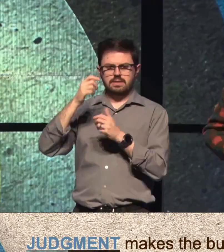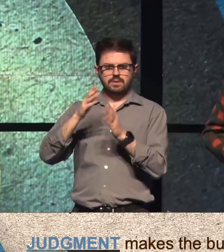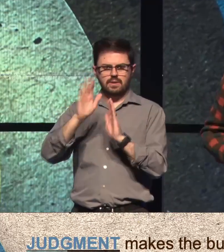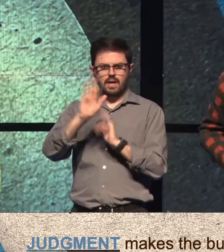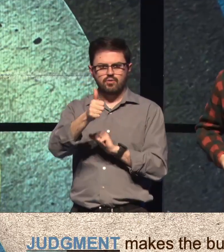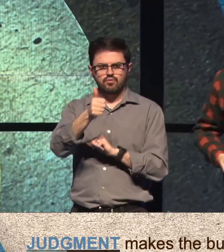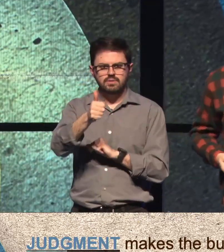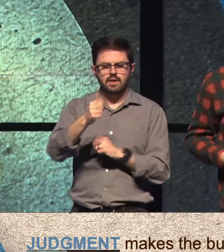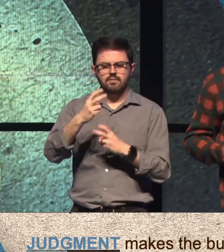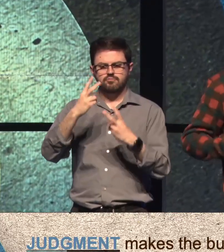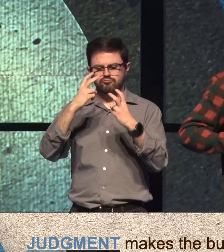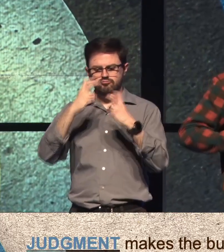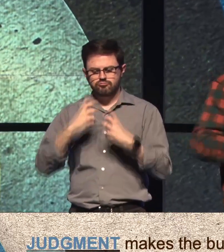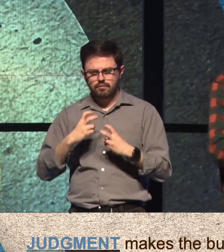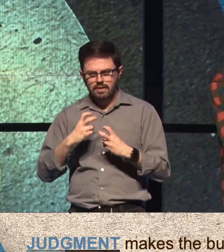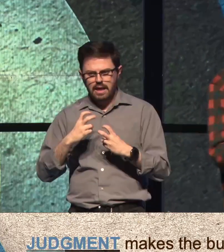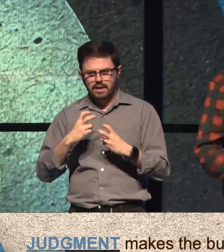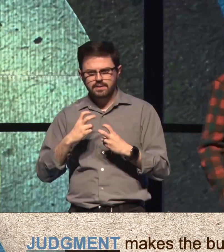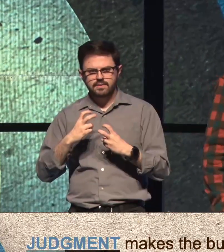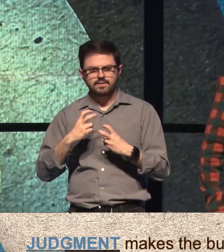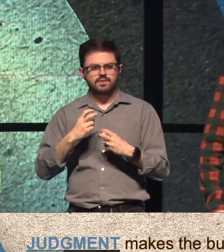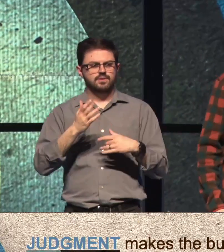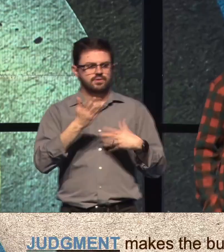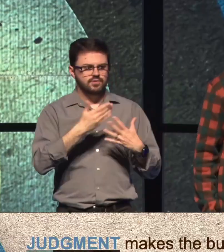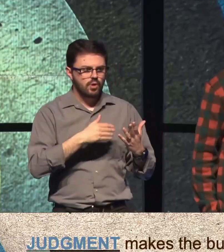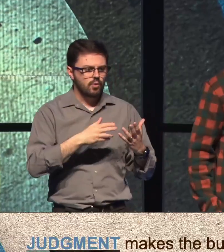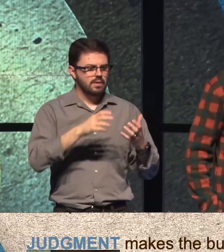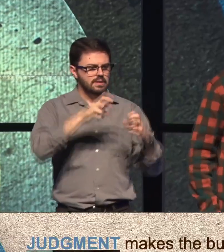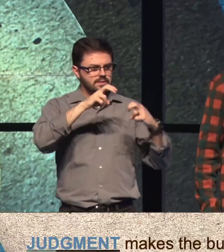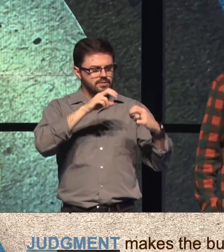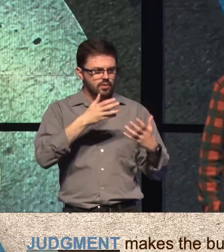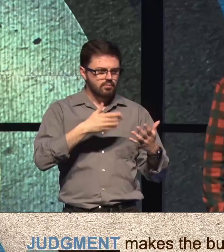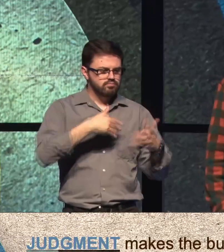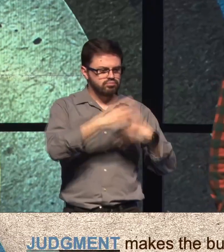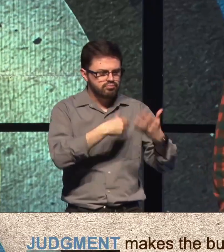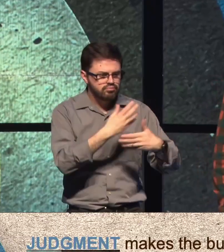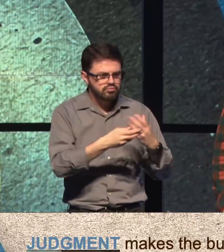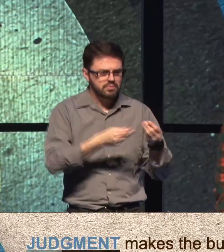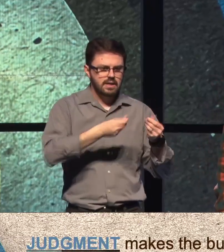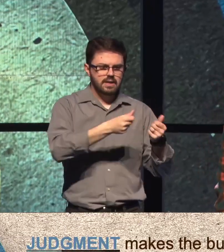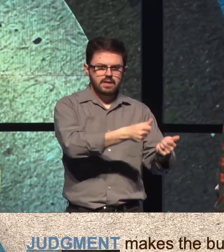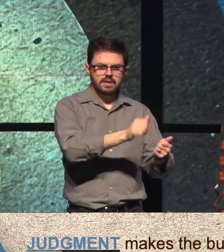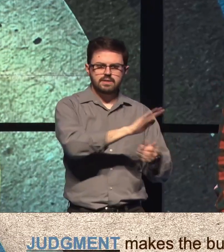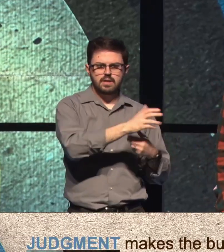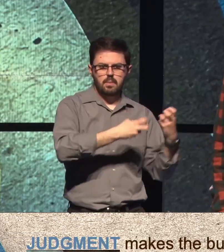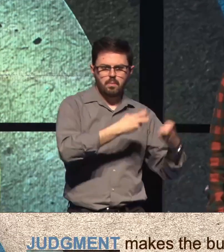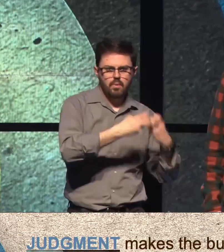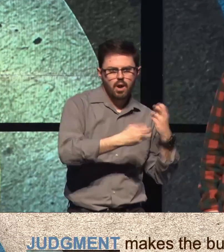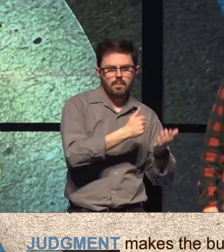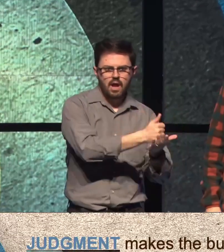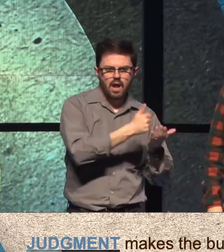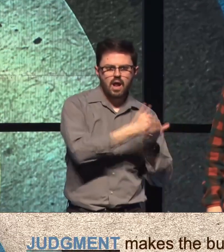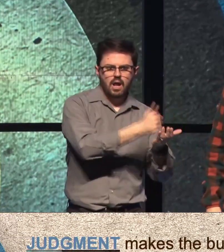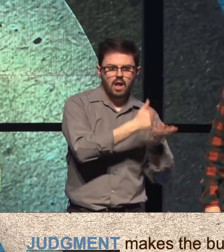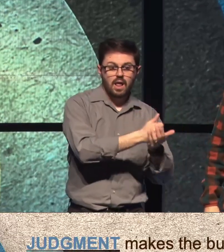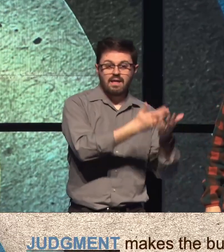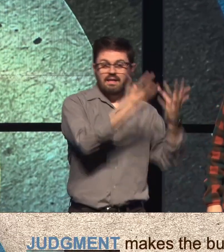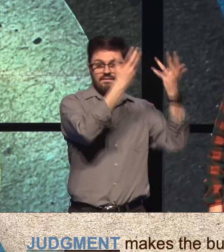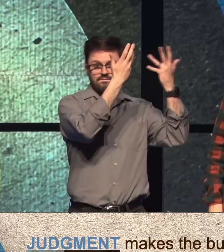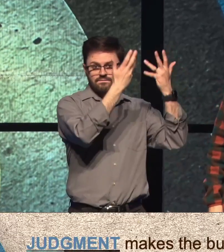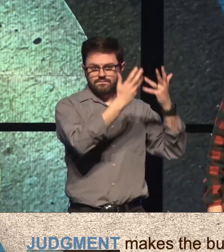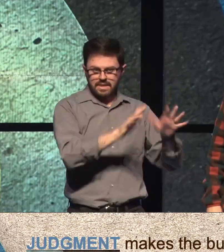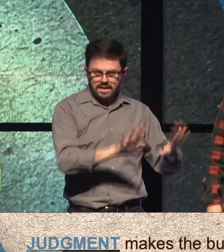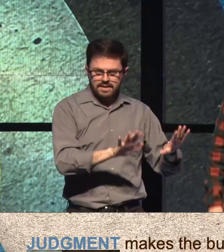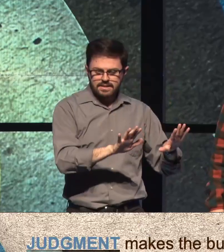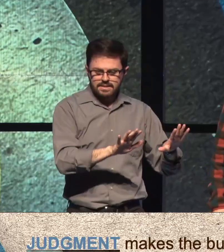back. Get through the moment, ease the burden, and then sit down and ask really great questions like, hey, how can we make sure we don't find ourselves